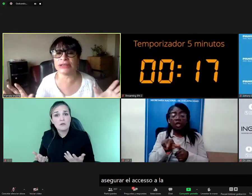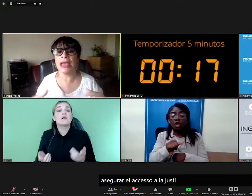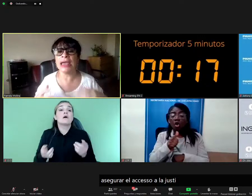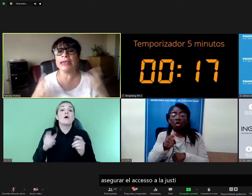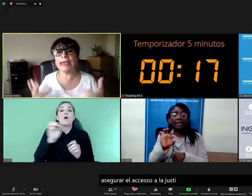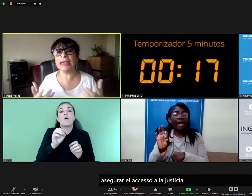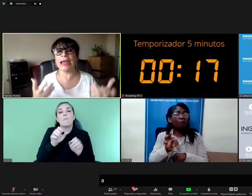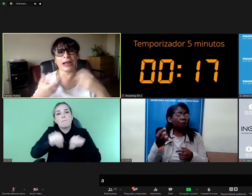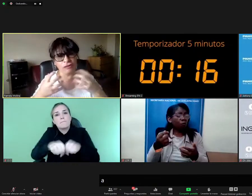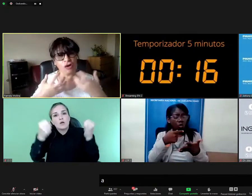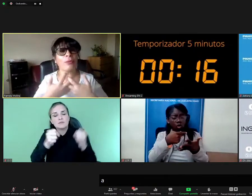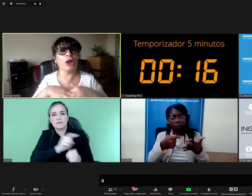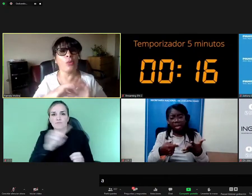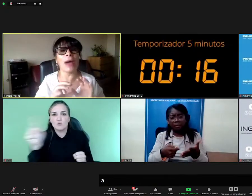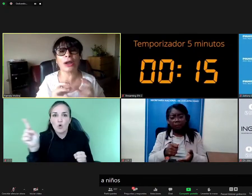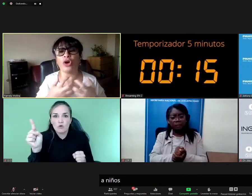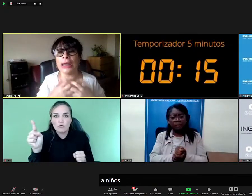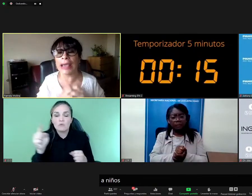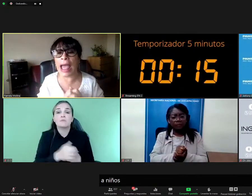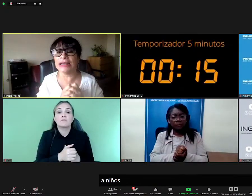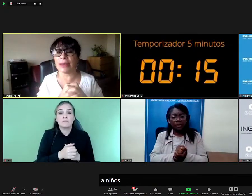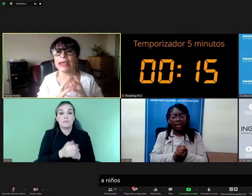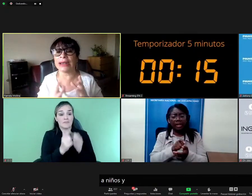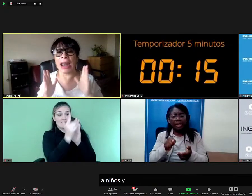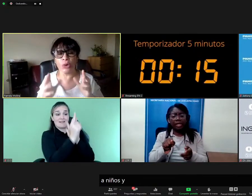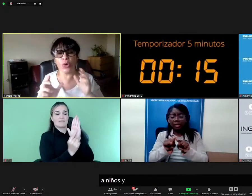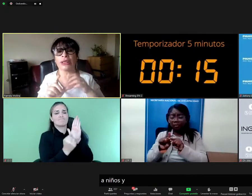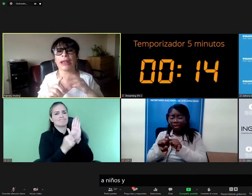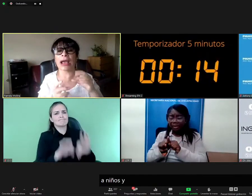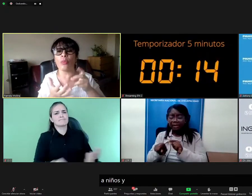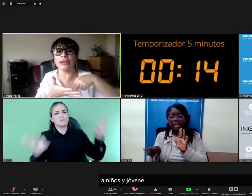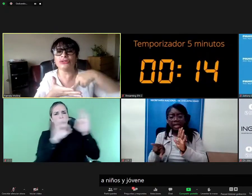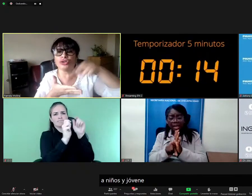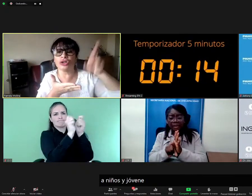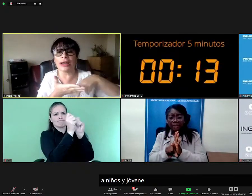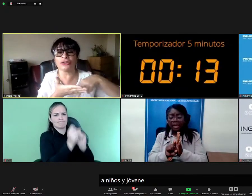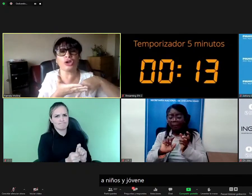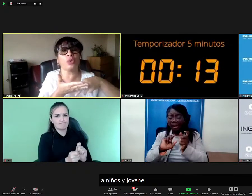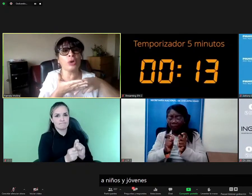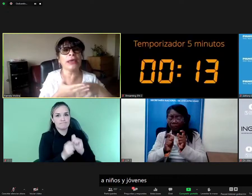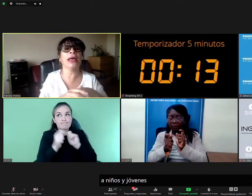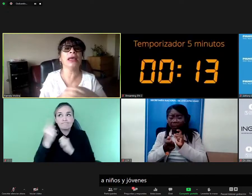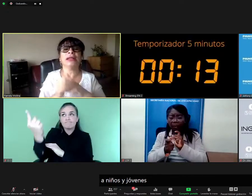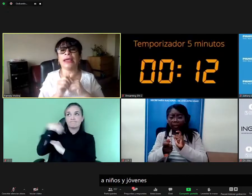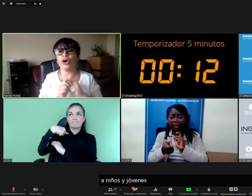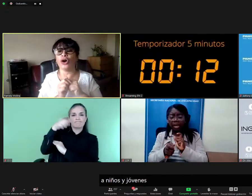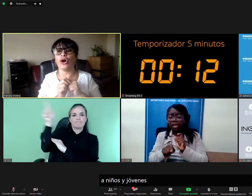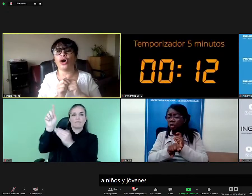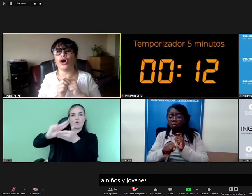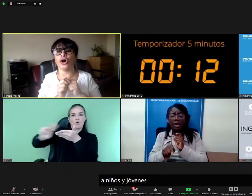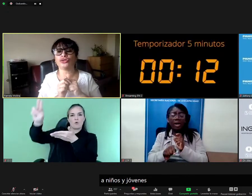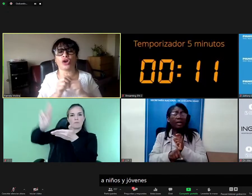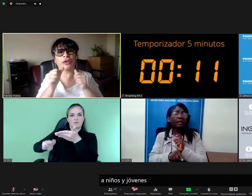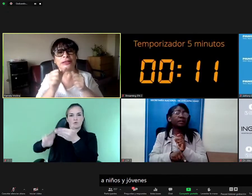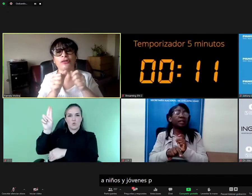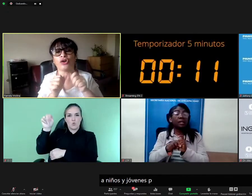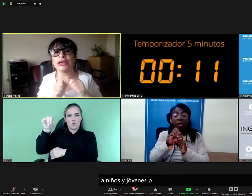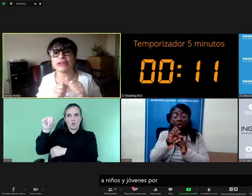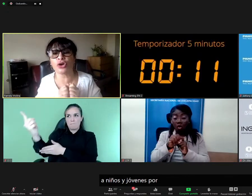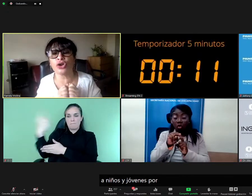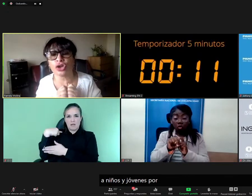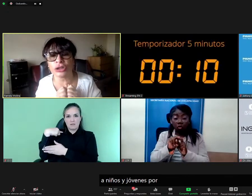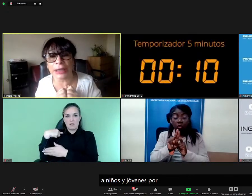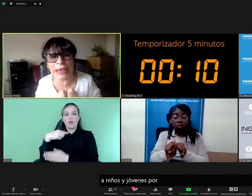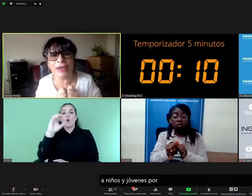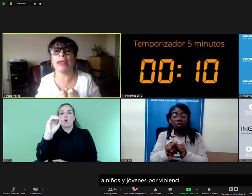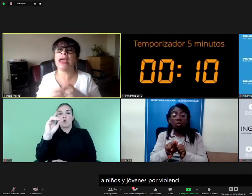violence and other sorts of violence and the reform of section of the frameworks in light